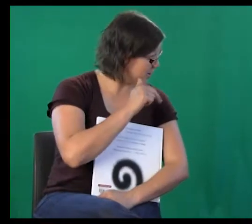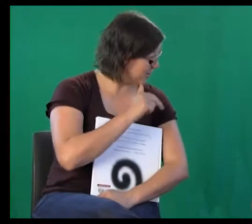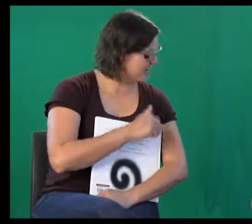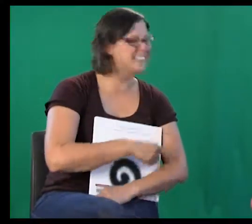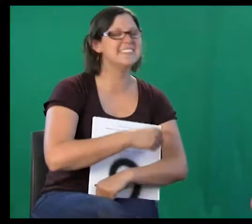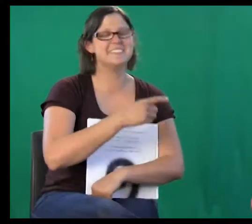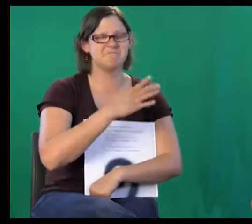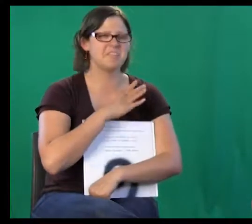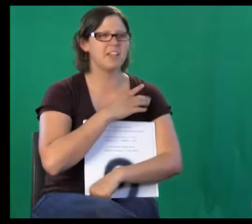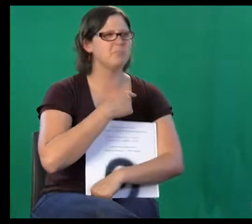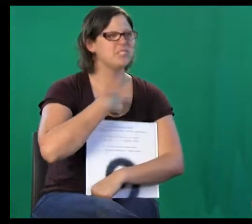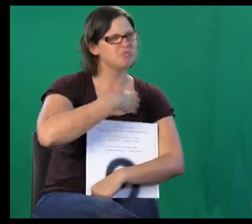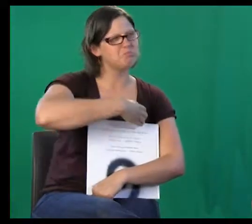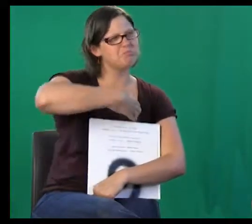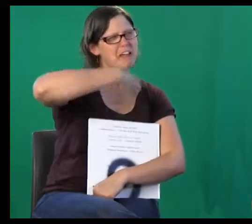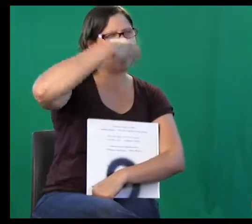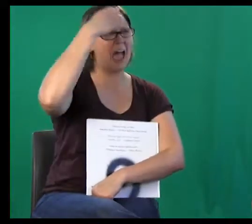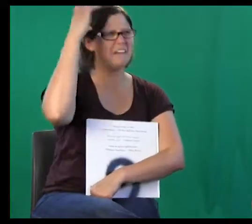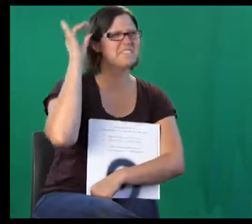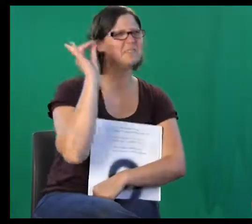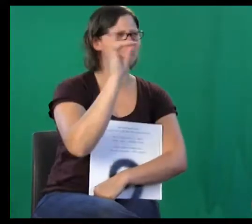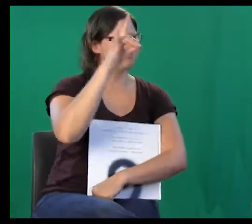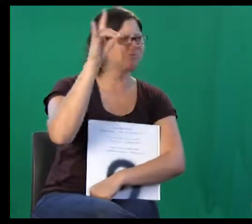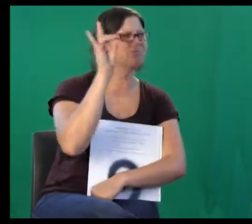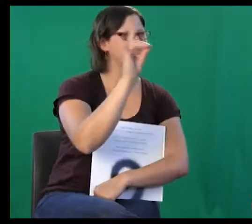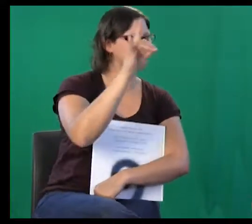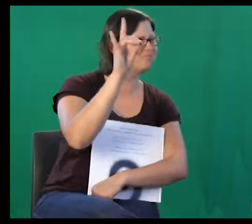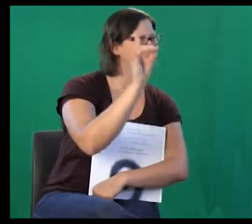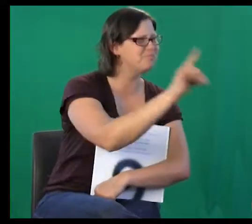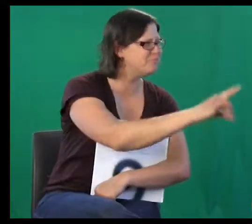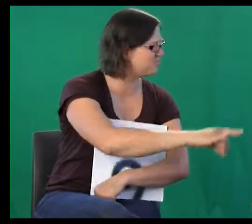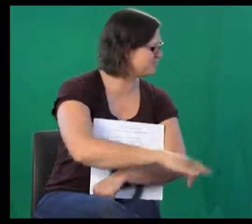A horse, okay. That works. All right, giraffe.